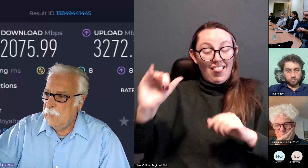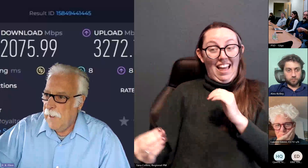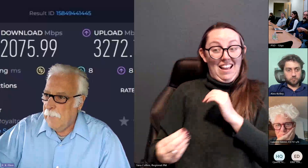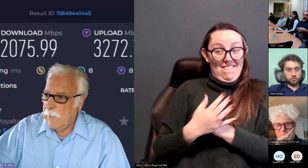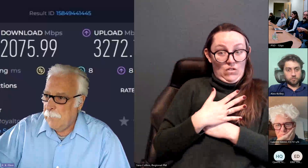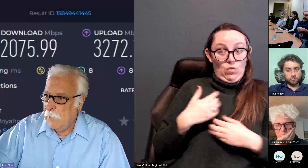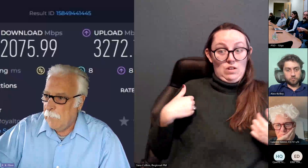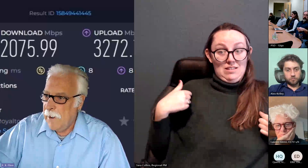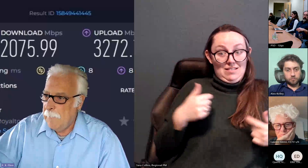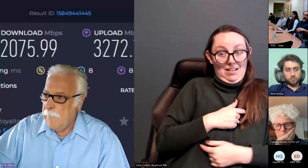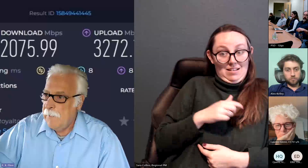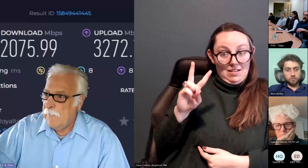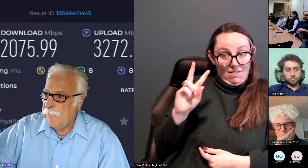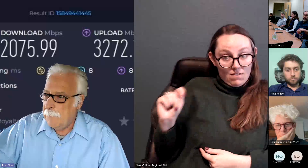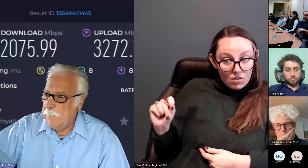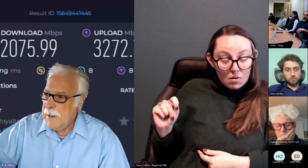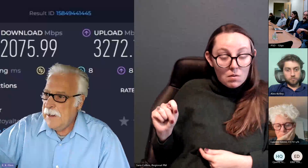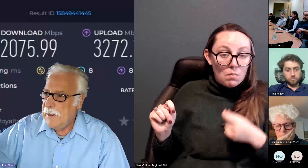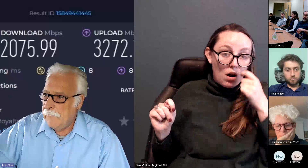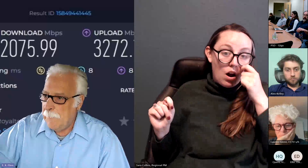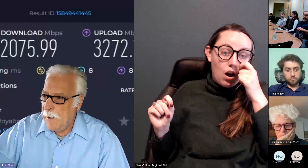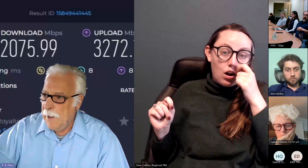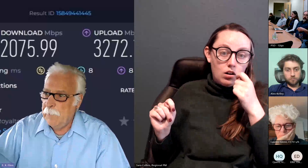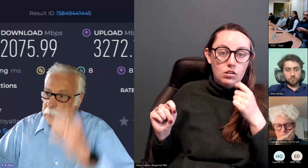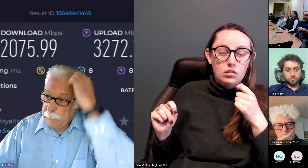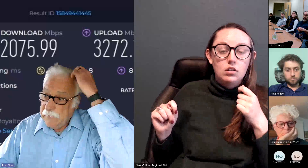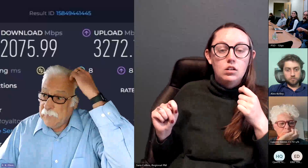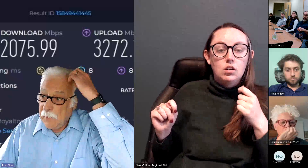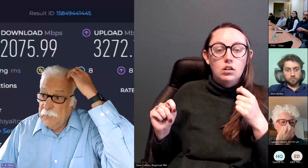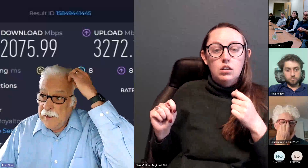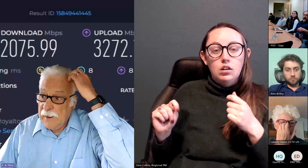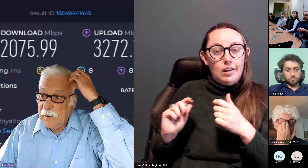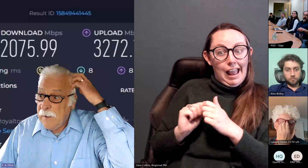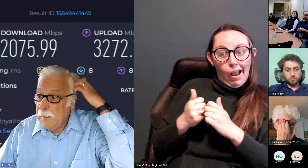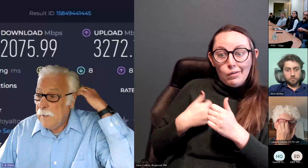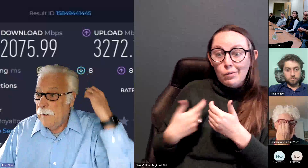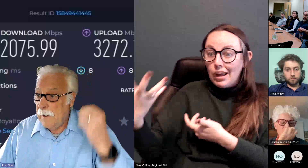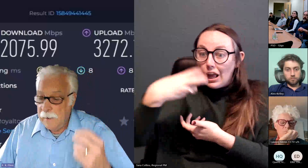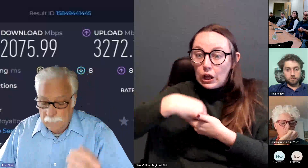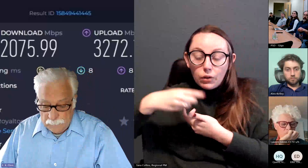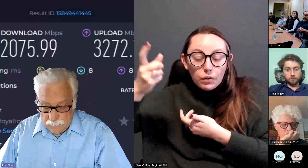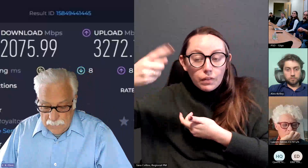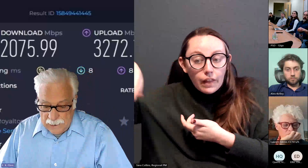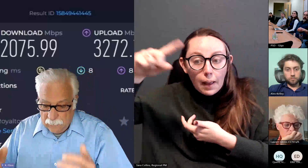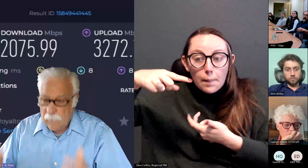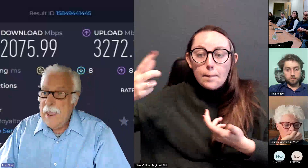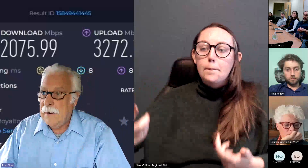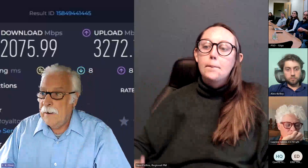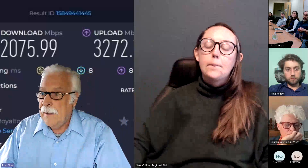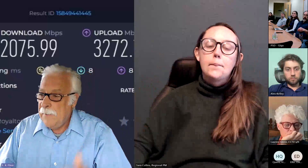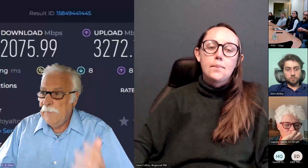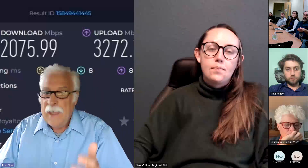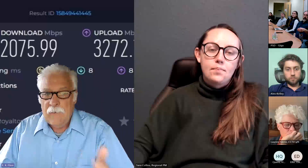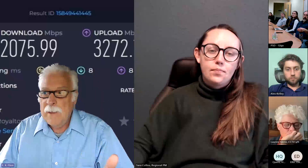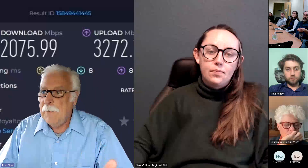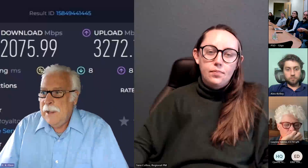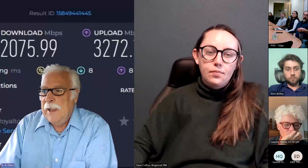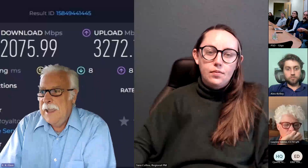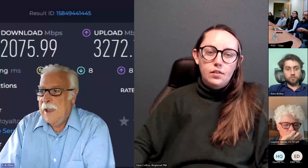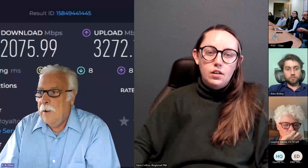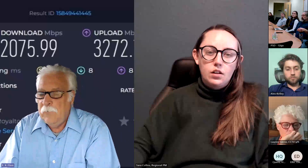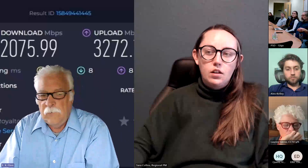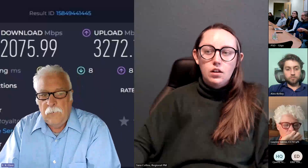the digital equity program for BEAD in Vermont, which will result in a grant, and that